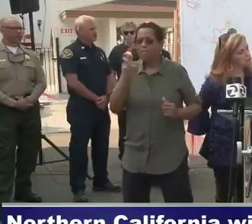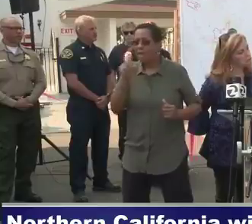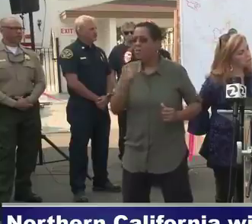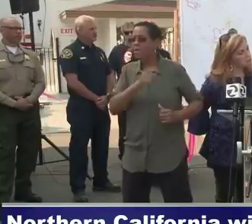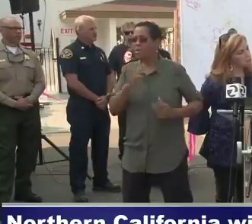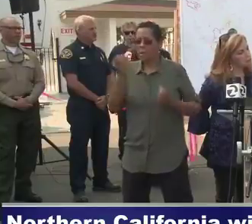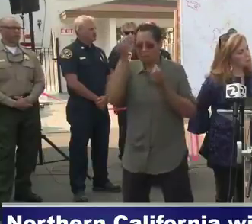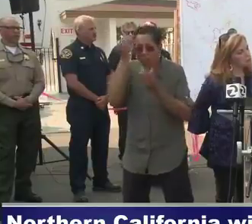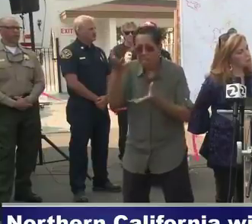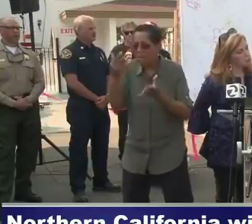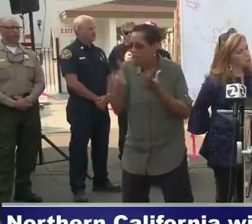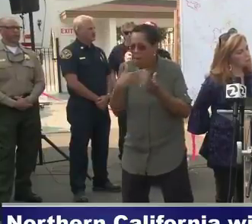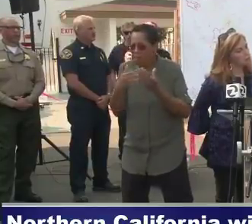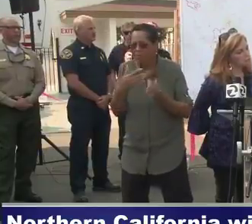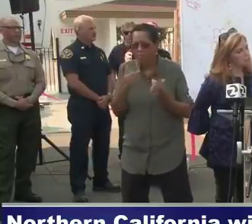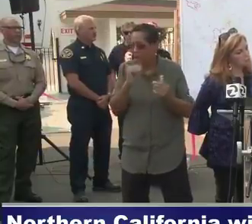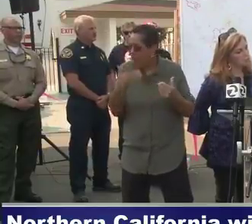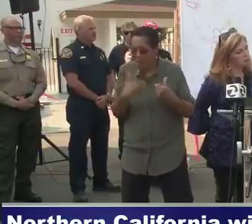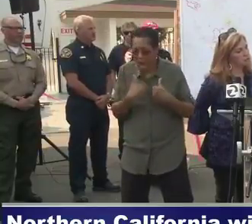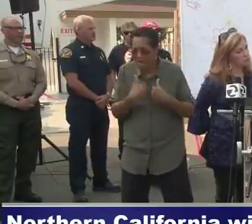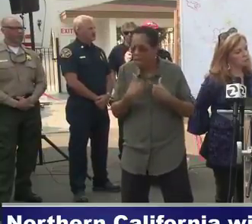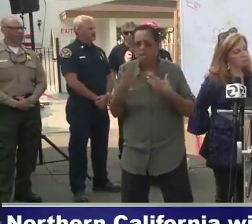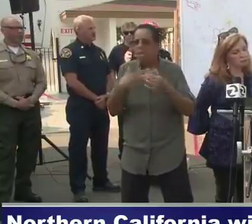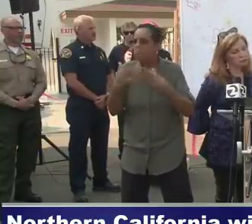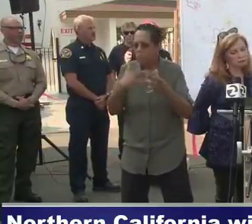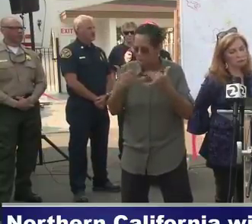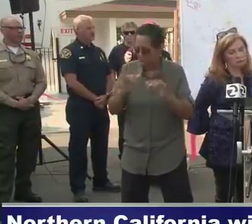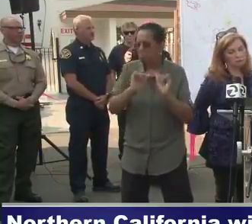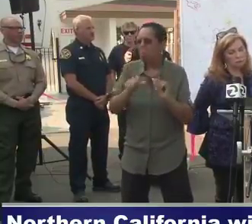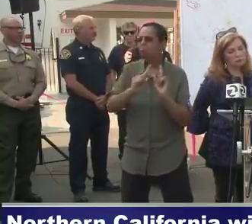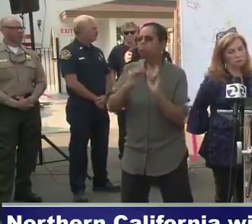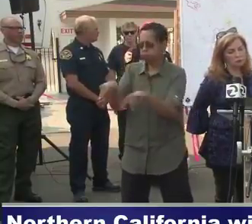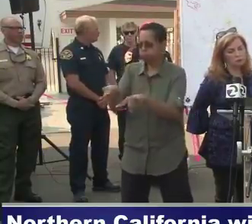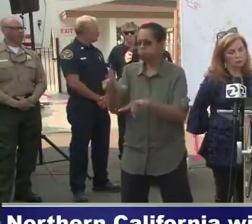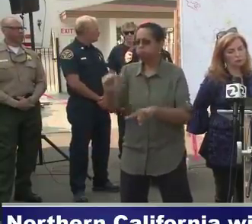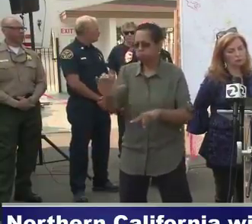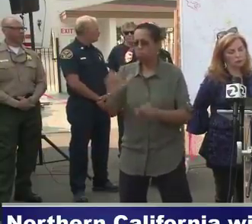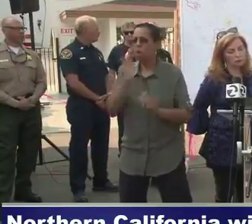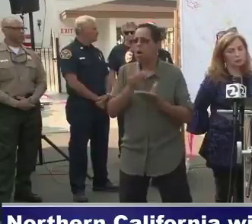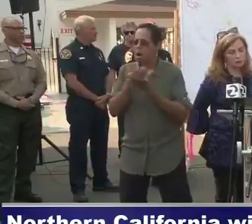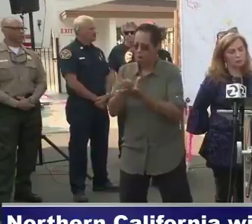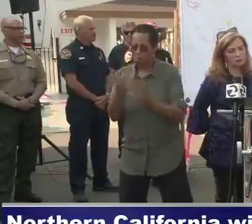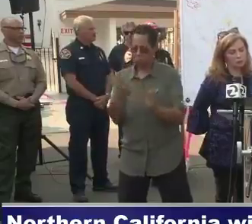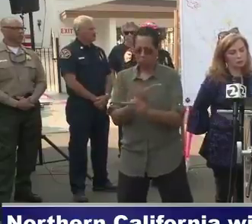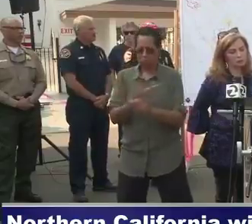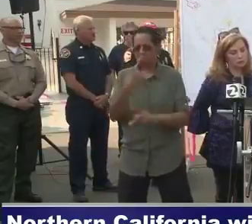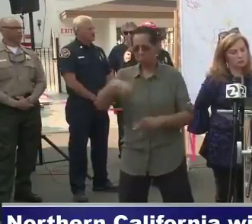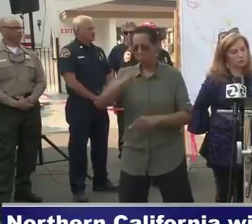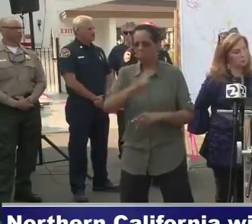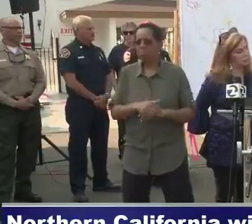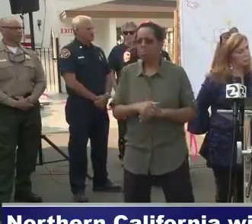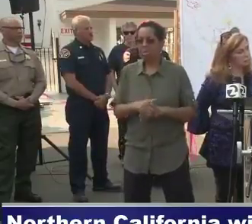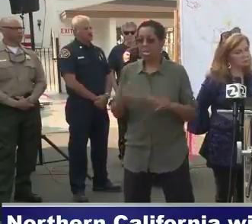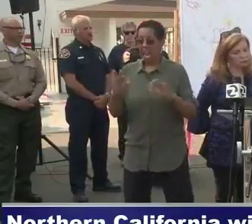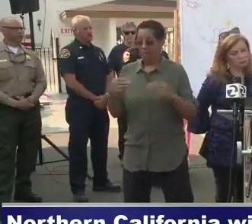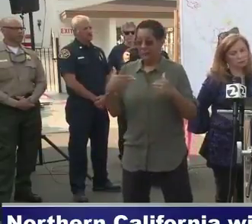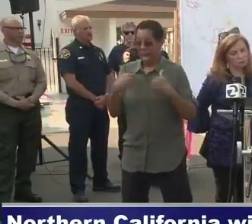don't have that, you still come anyway. We'll figure that out with you. But if you have it, it will expedite the